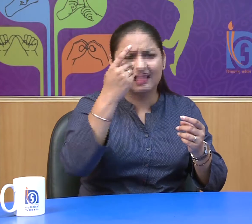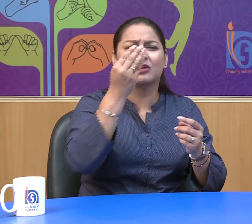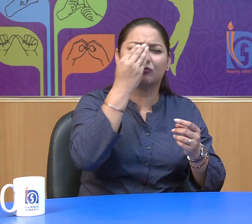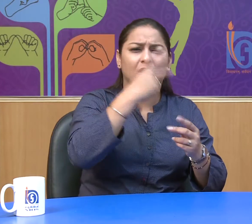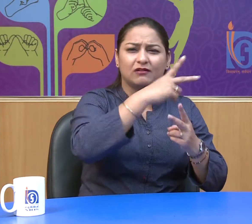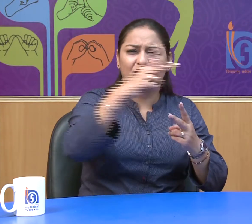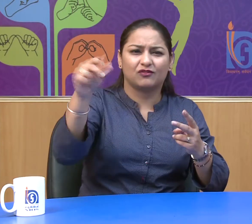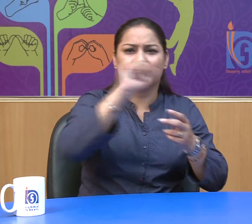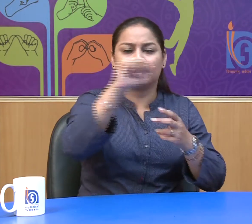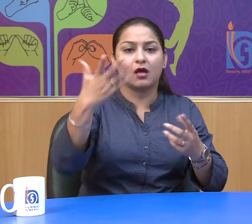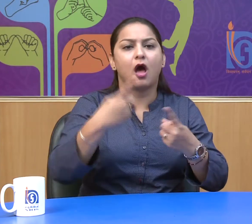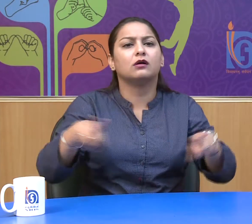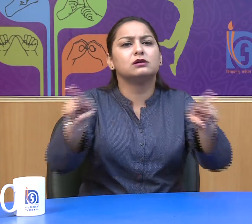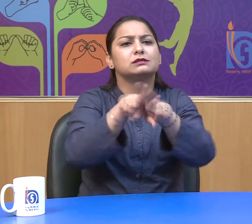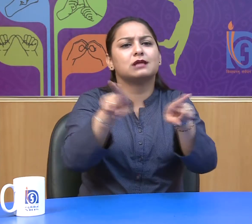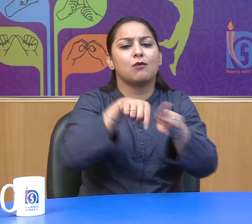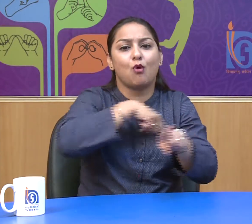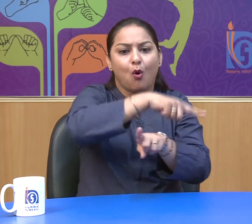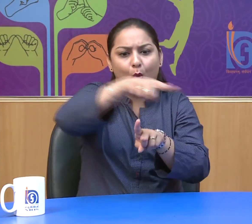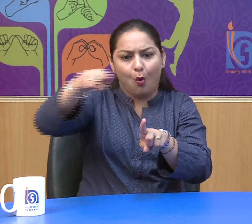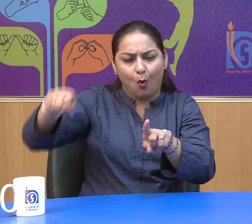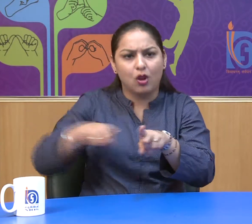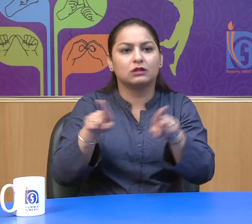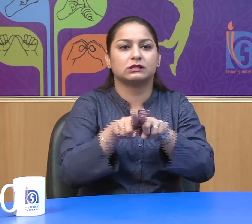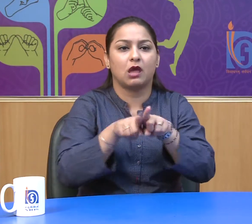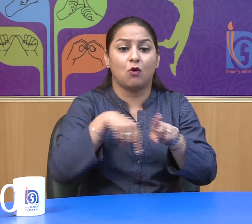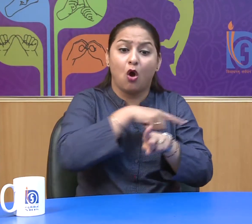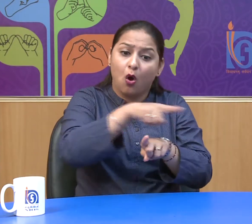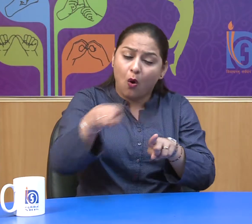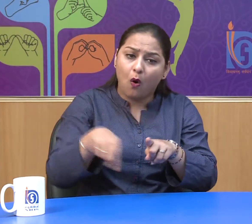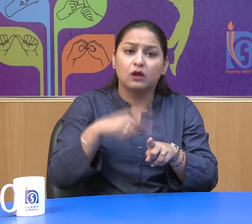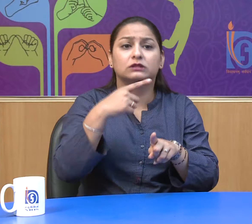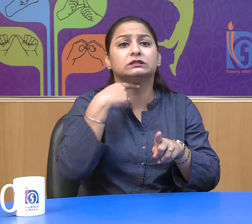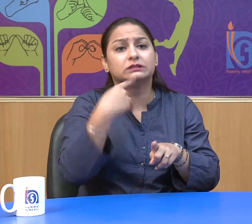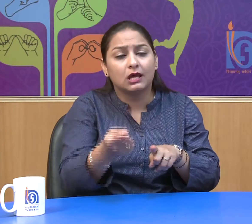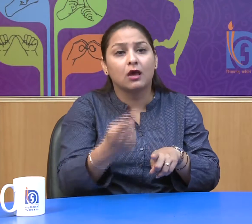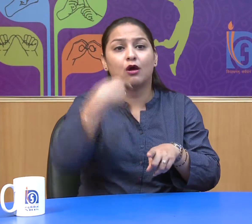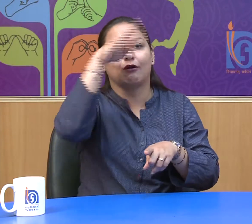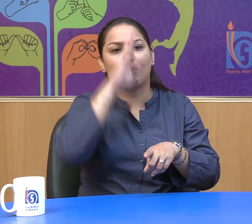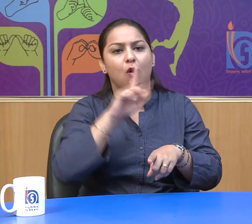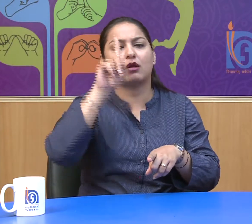literary compositions rendered into Geet, Qawwali,